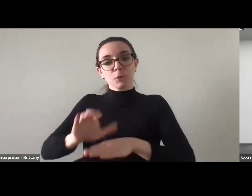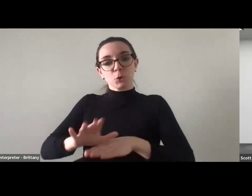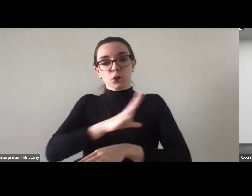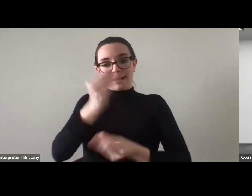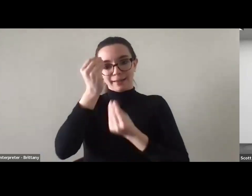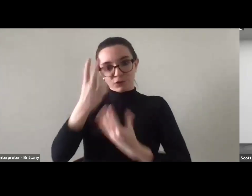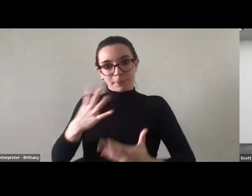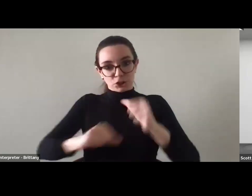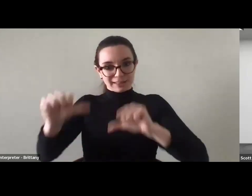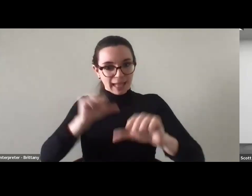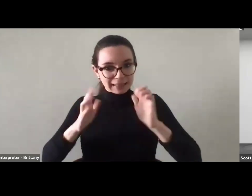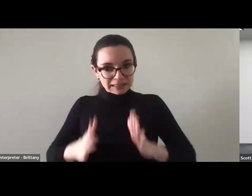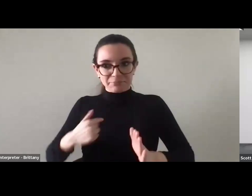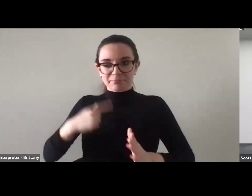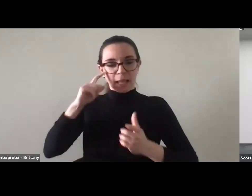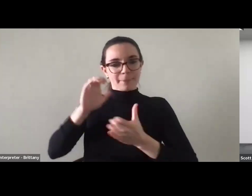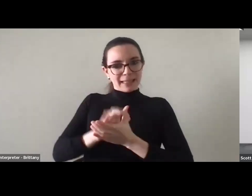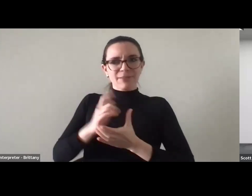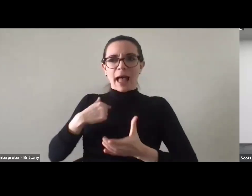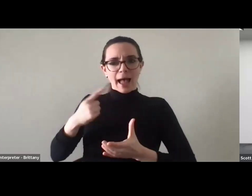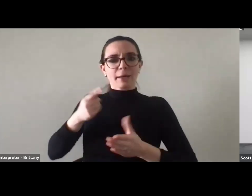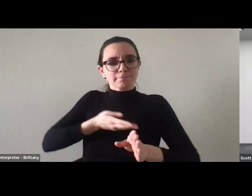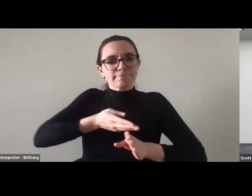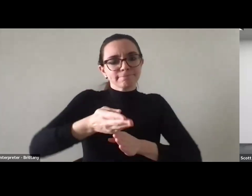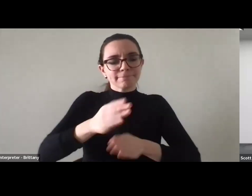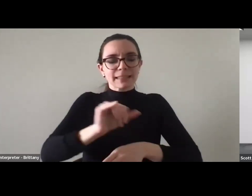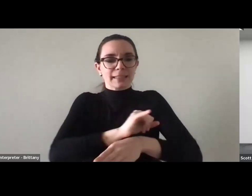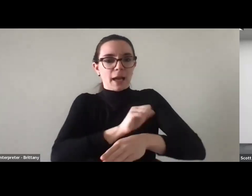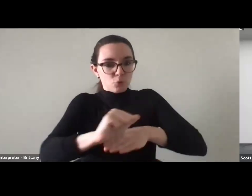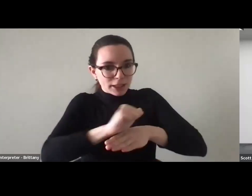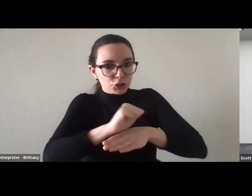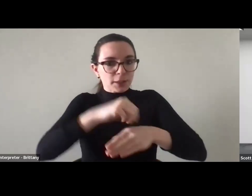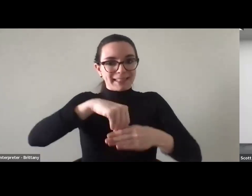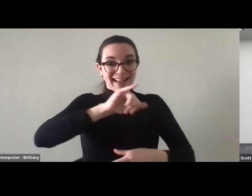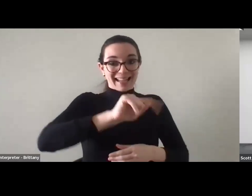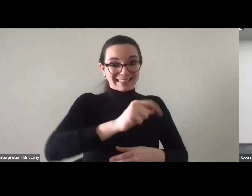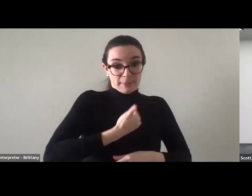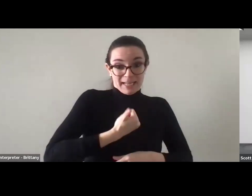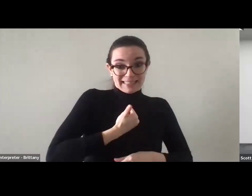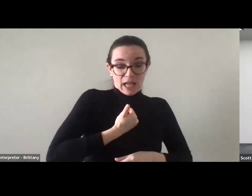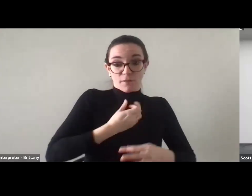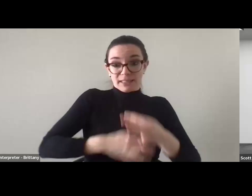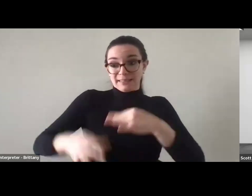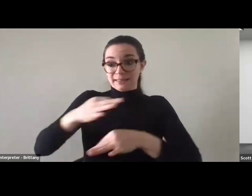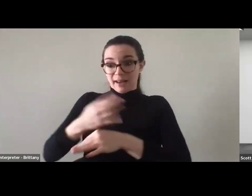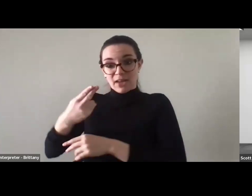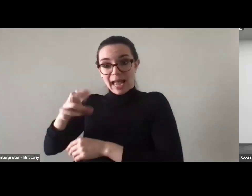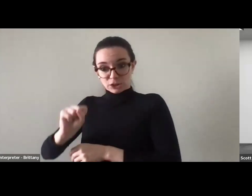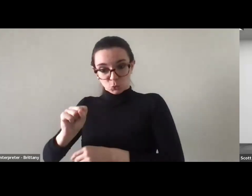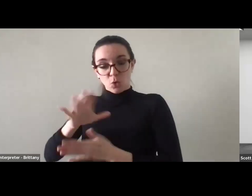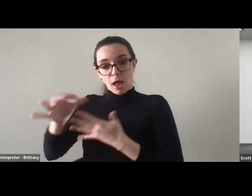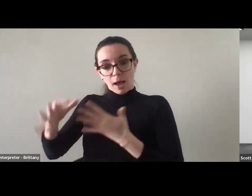believe that I may likely have pursued an apprenticeship in IT information technology myself, as opposed to high school option had I been growing up